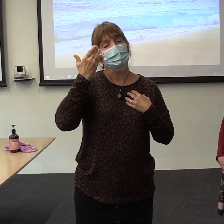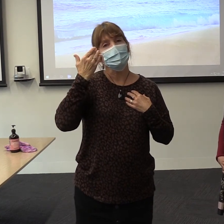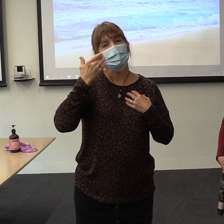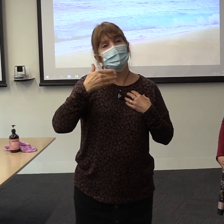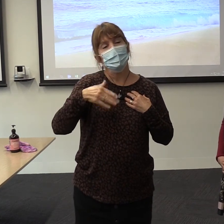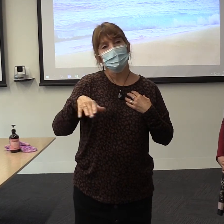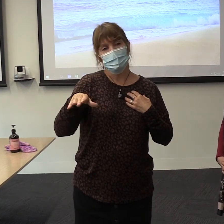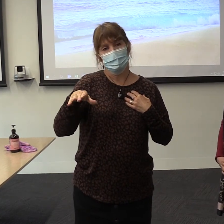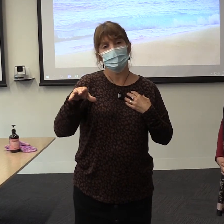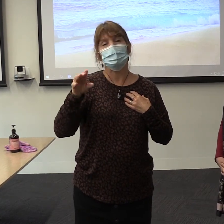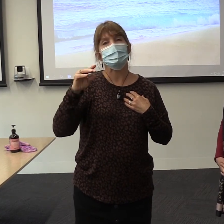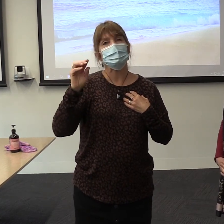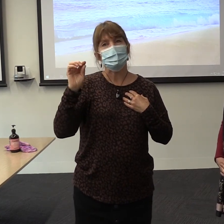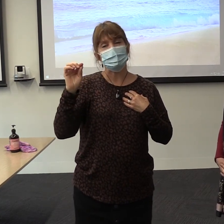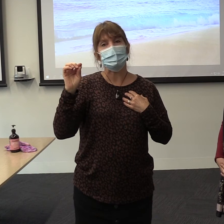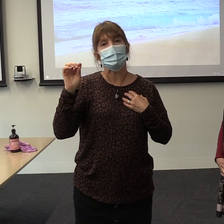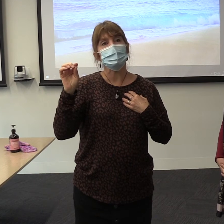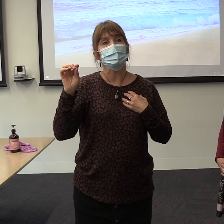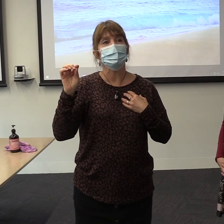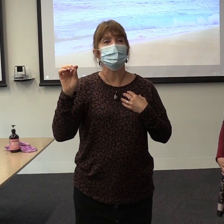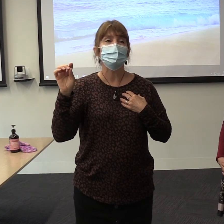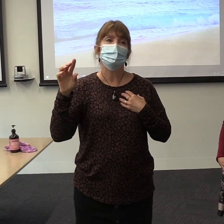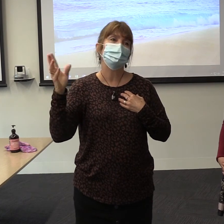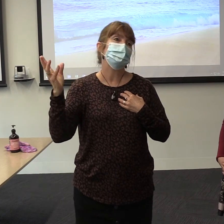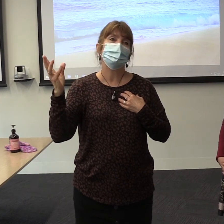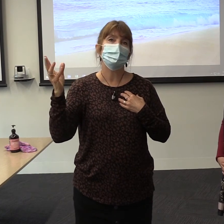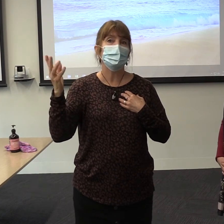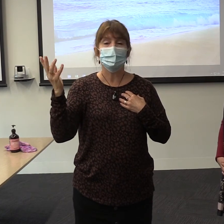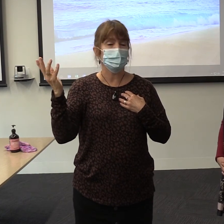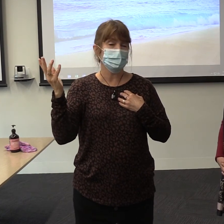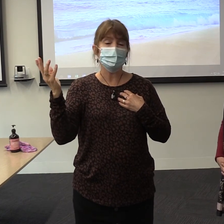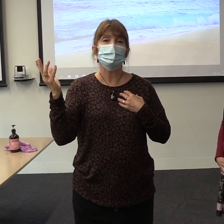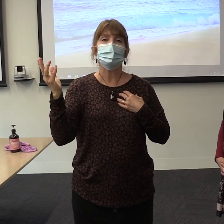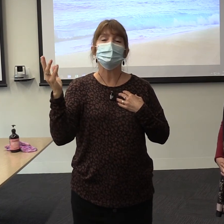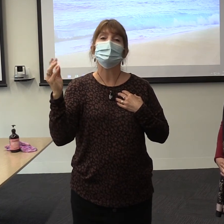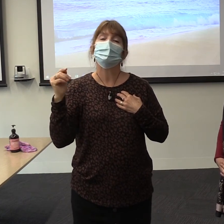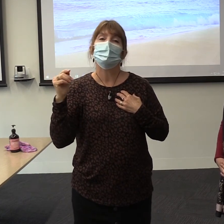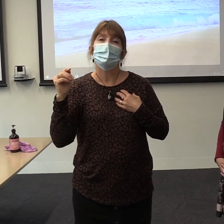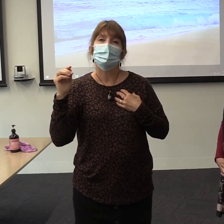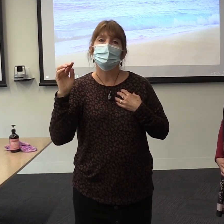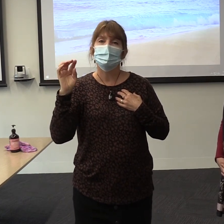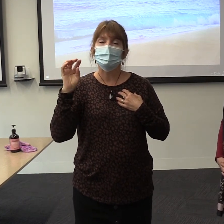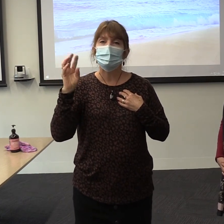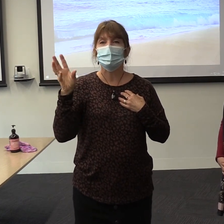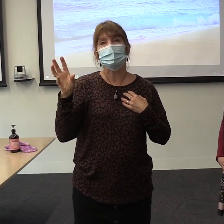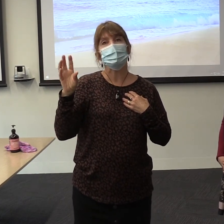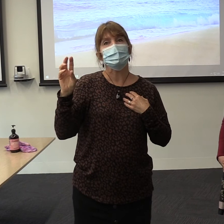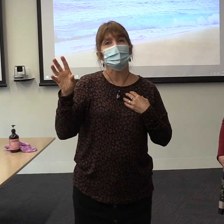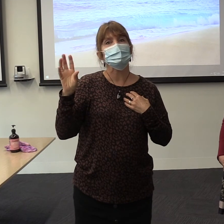with the out breath, you're picturing somebody, or it might be a group of people, who you really feel needs